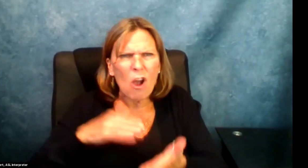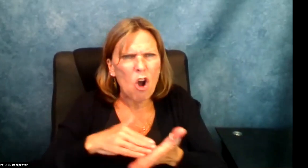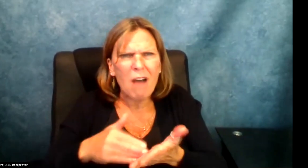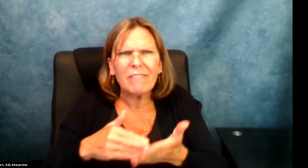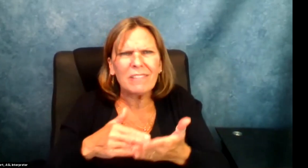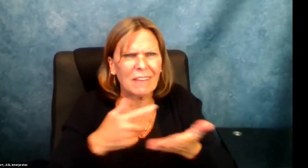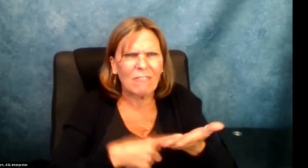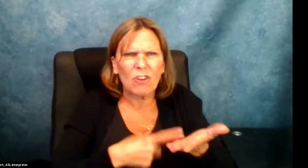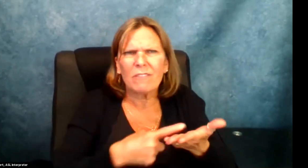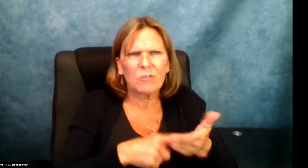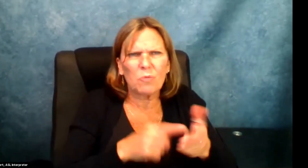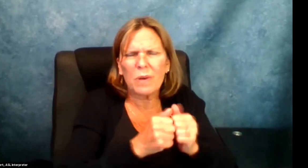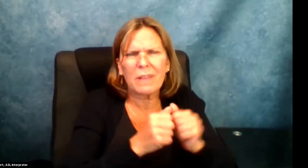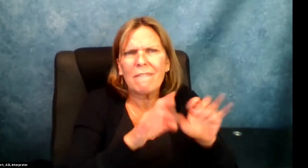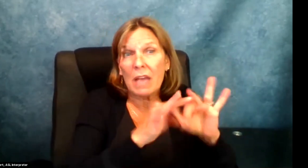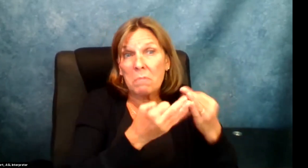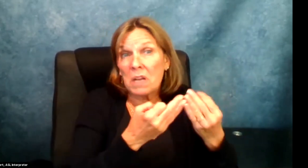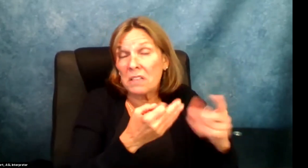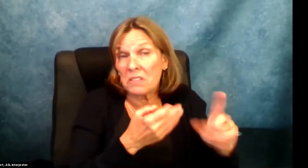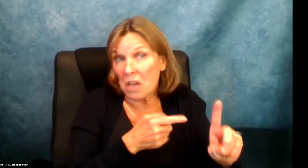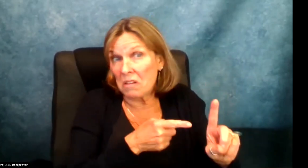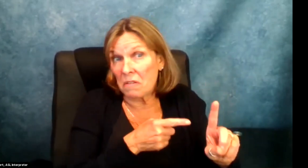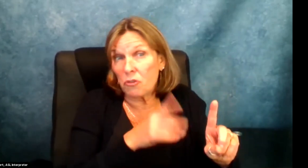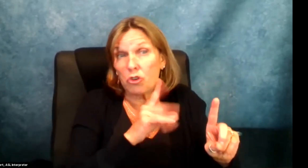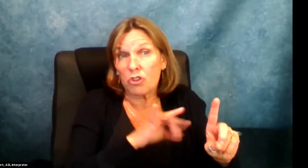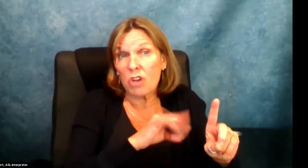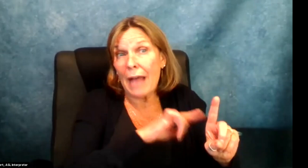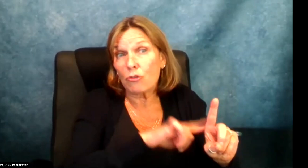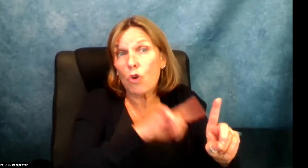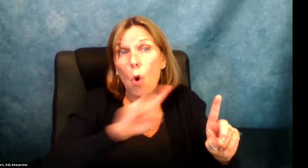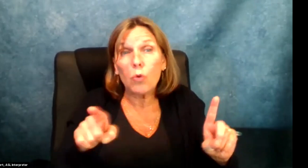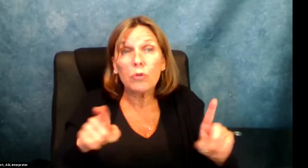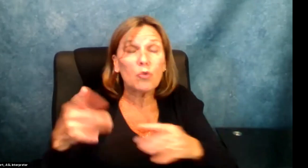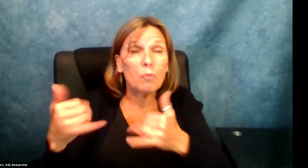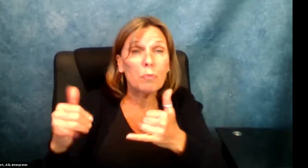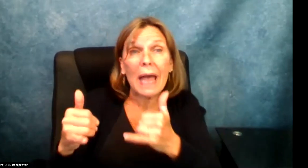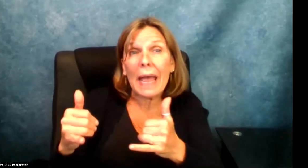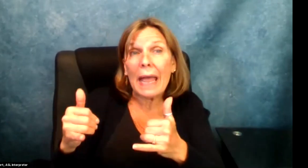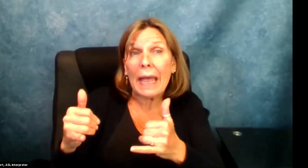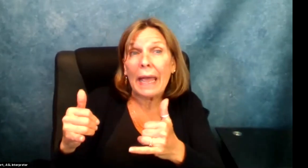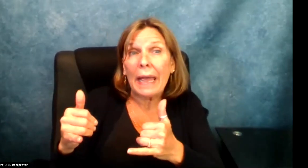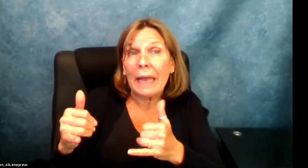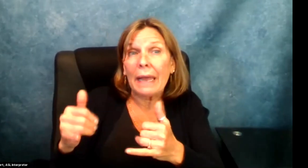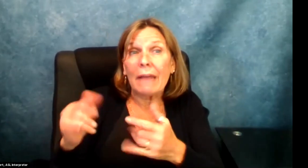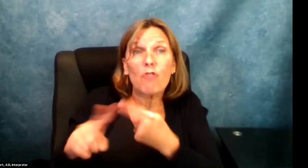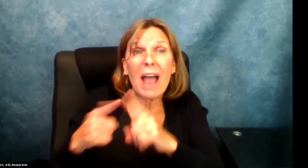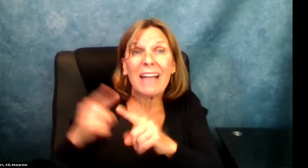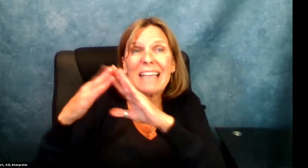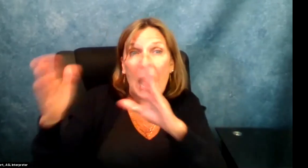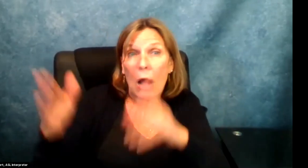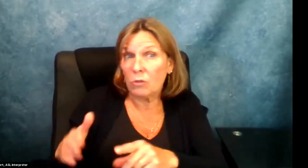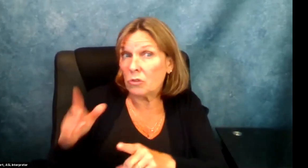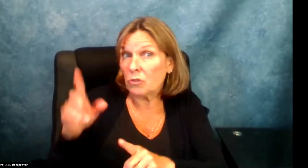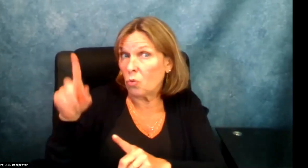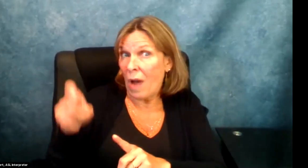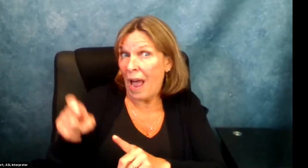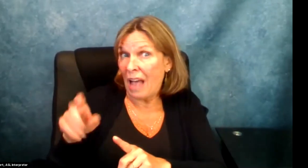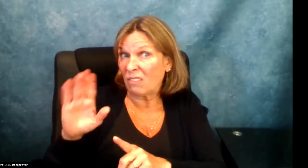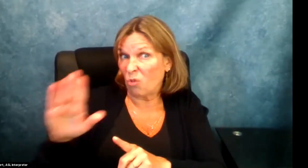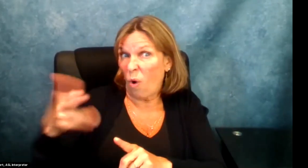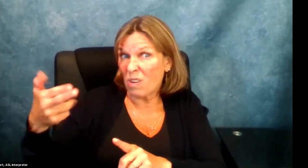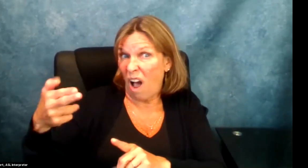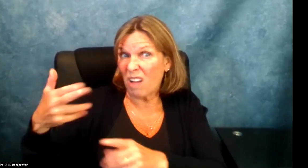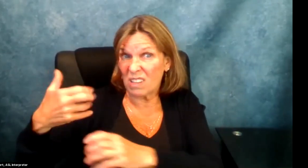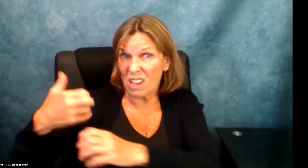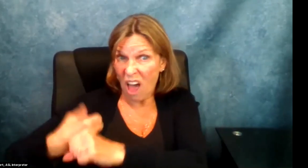well, if you have your child go do a play date, are the guns locked at their household? And how do you have